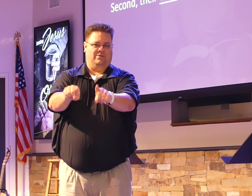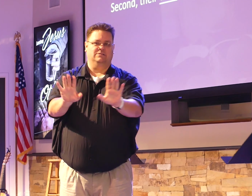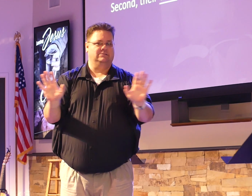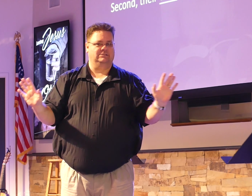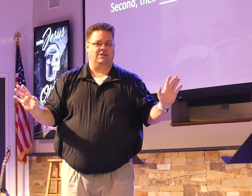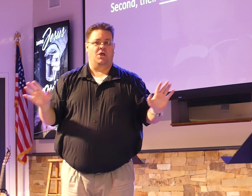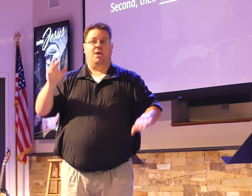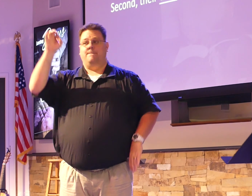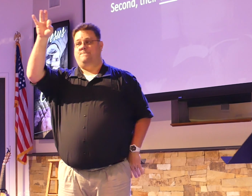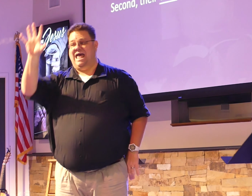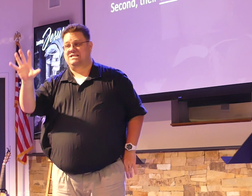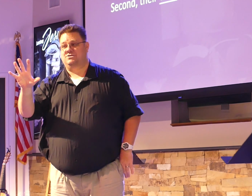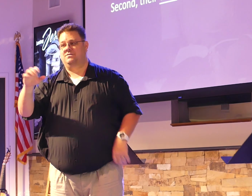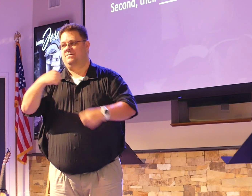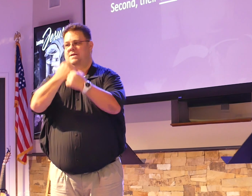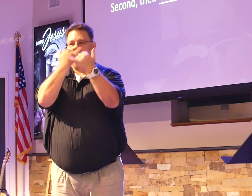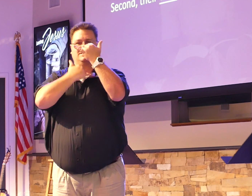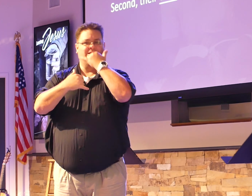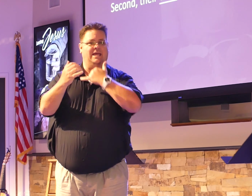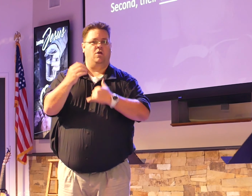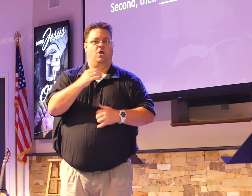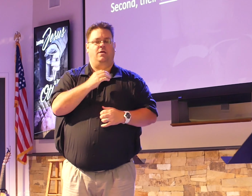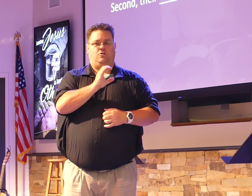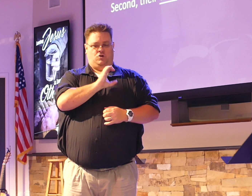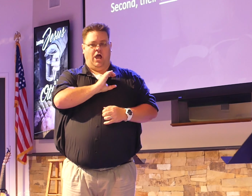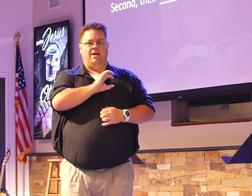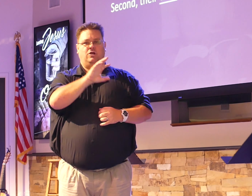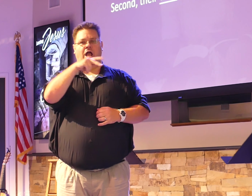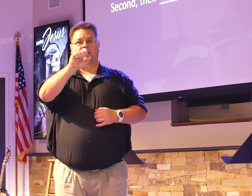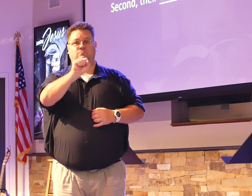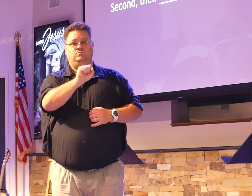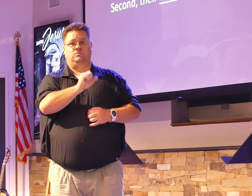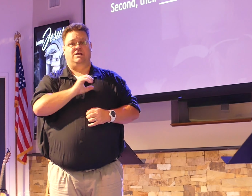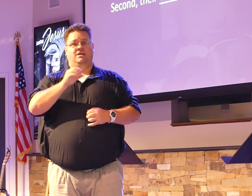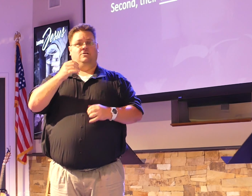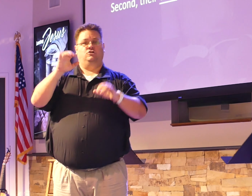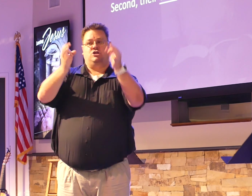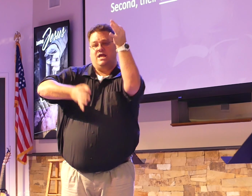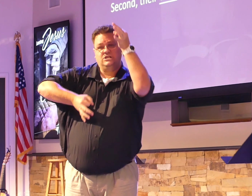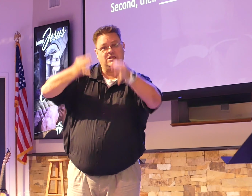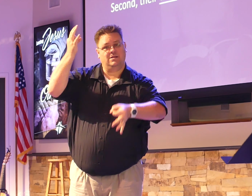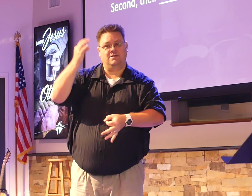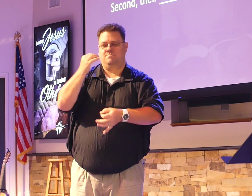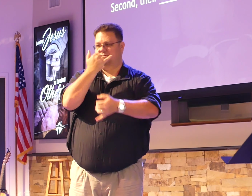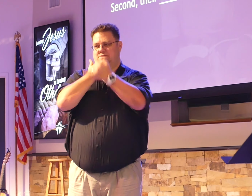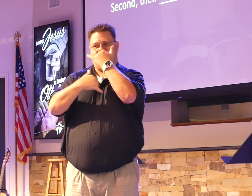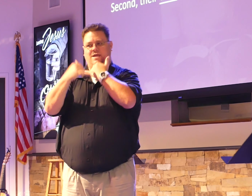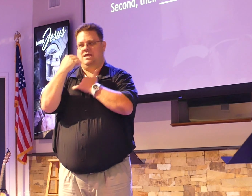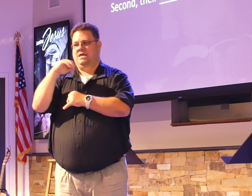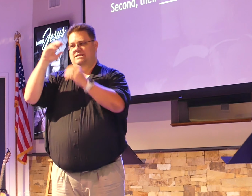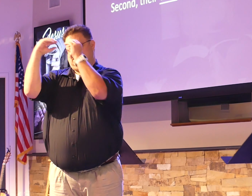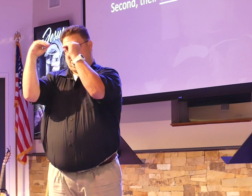Pastors make mistakes. Policemen make mistakes. Judges make mistakes. School teachers make mistakes.